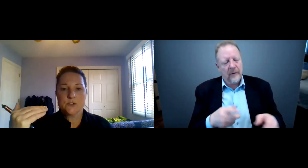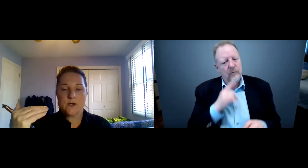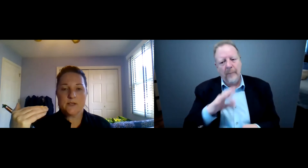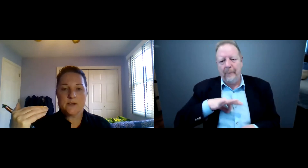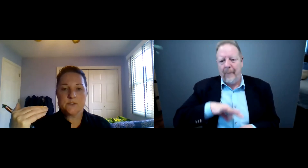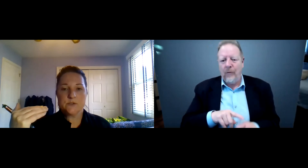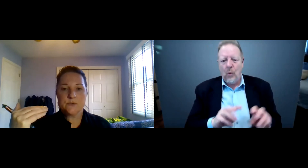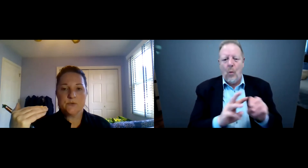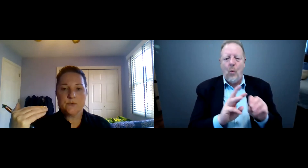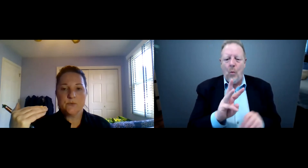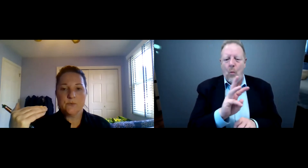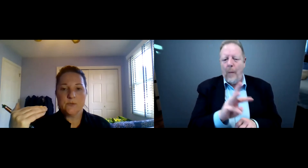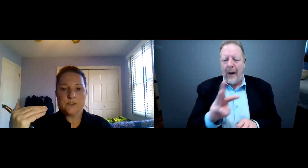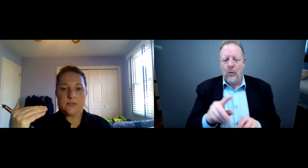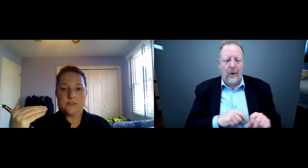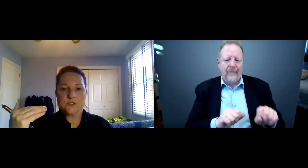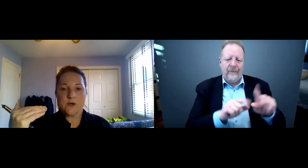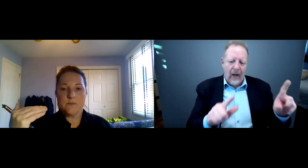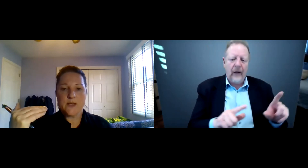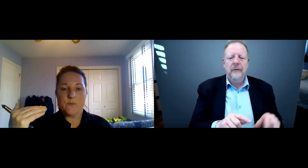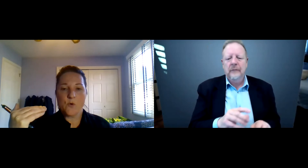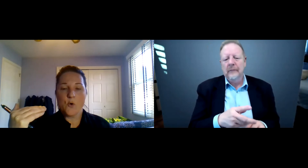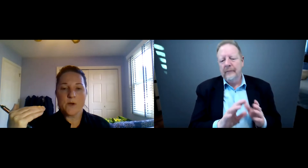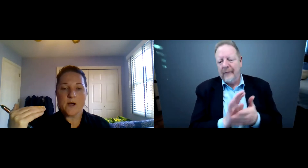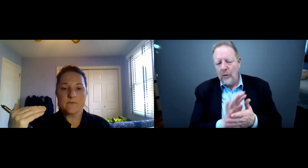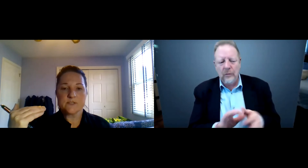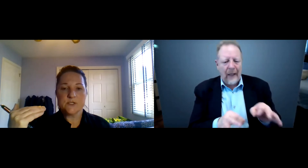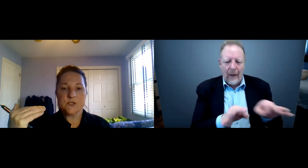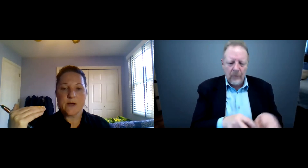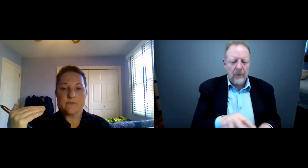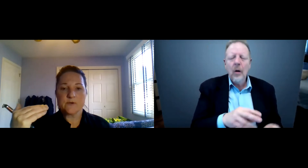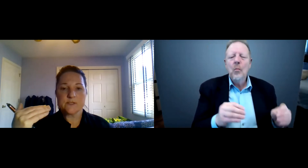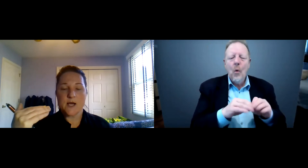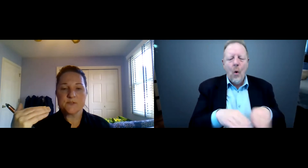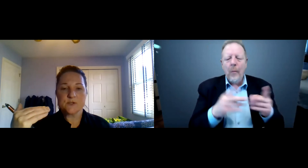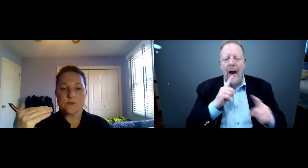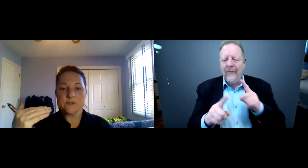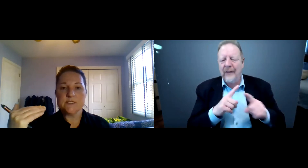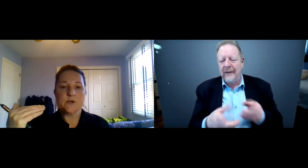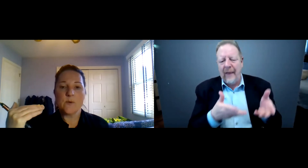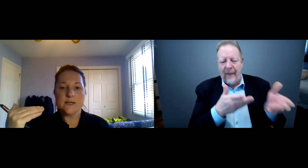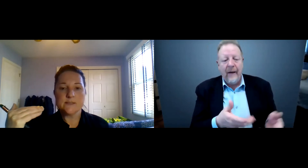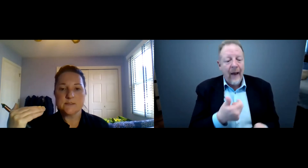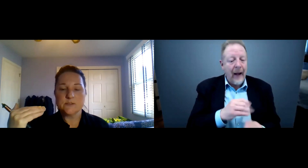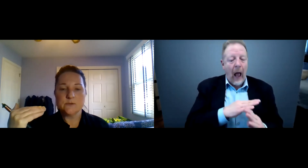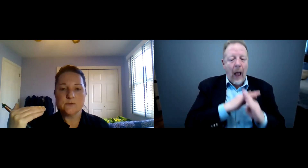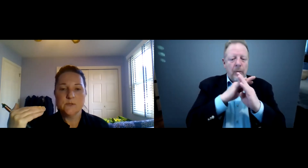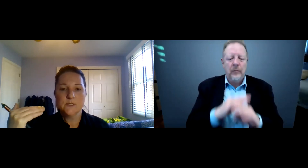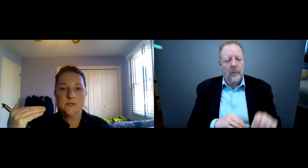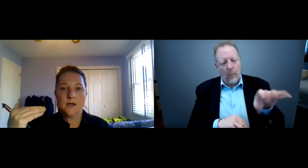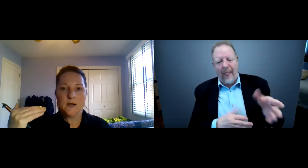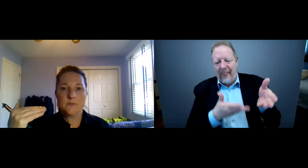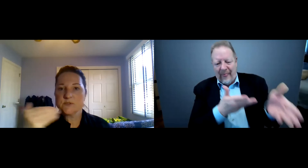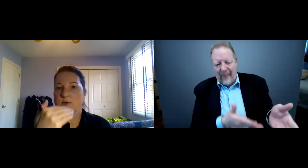we're trying to, I think just trying to make a more open conversation about if there's an obstacle, there's easier ways